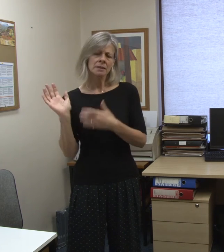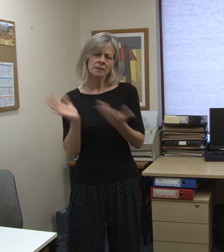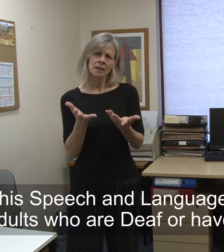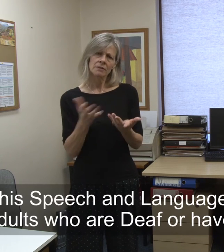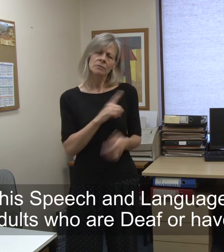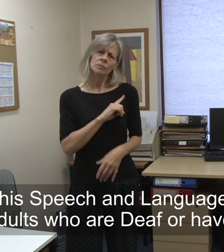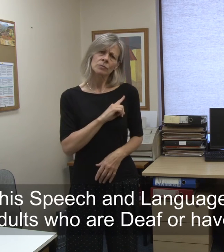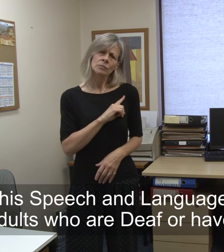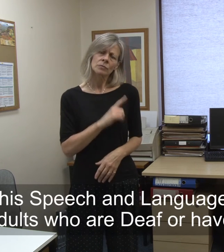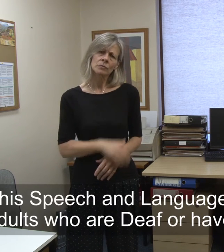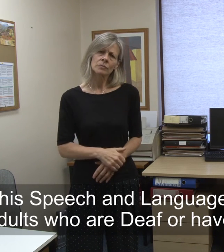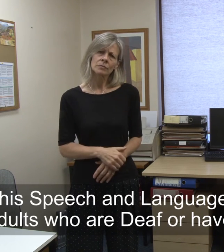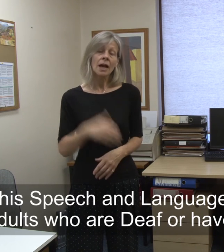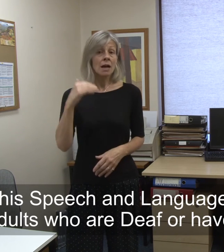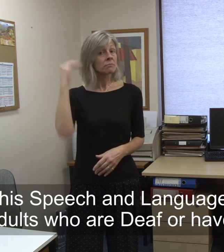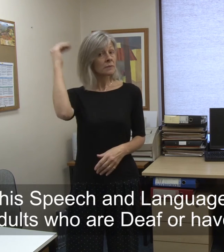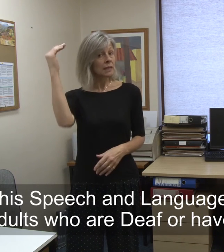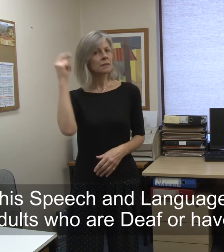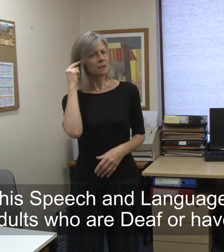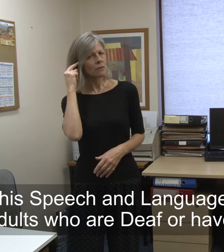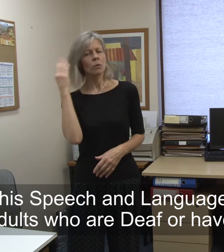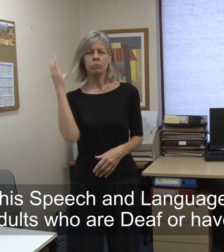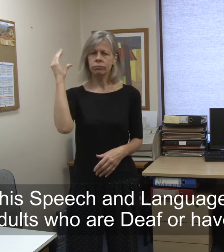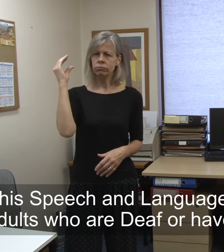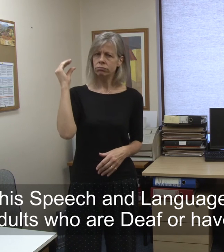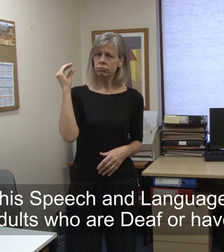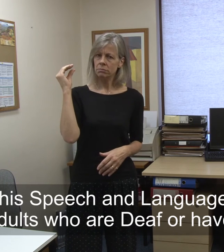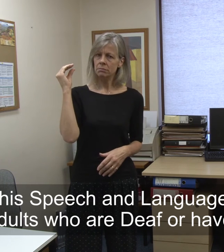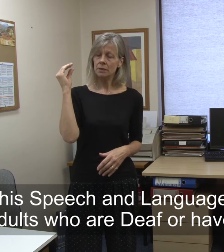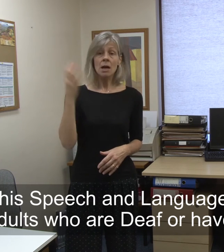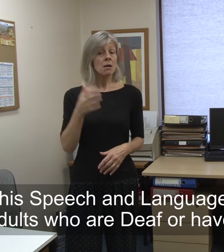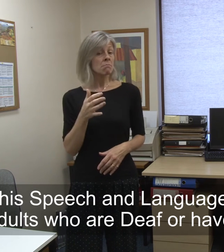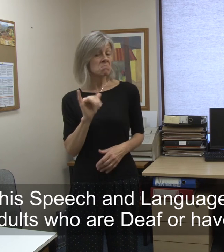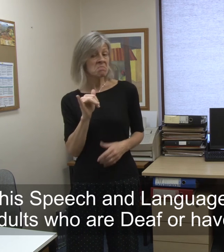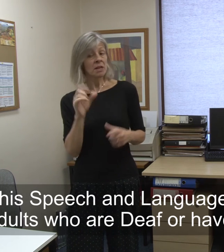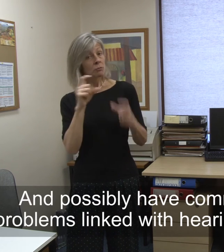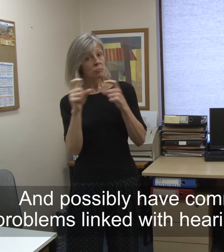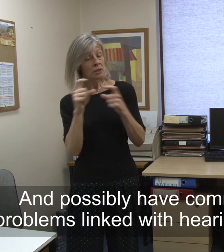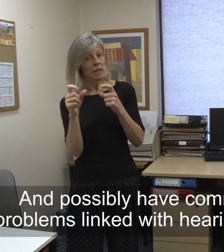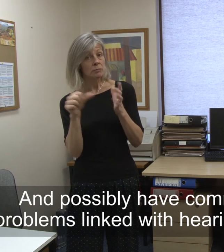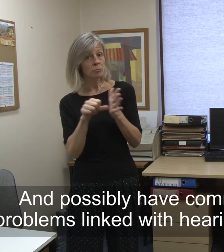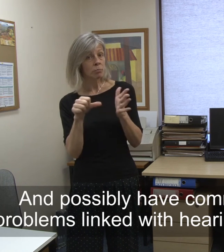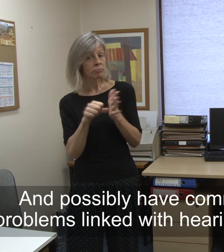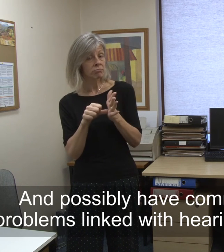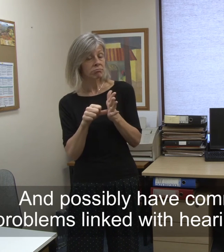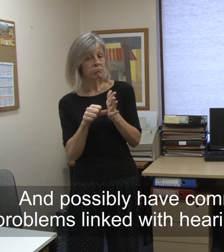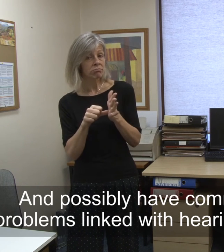This Speech and Language Therapy Service is for adults who are deaf or have hearing loss and possibly have communication